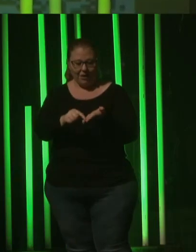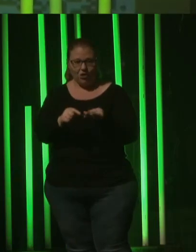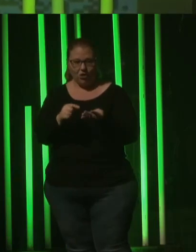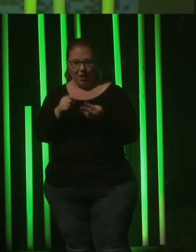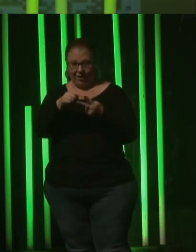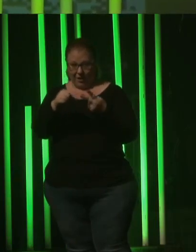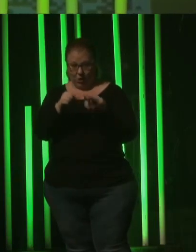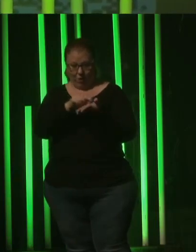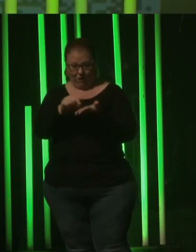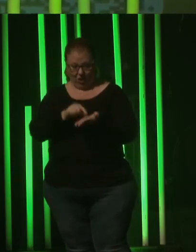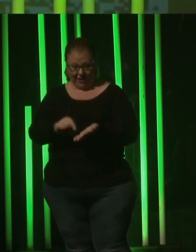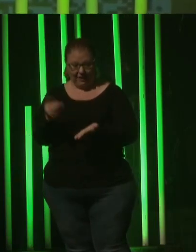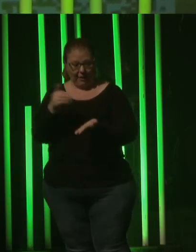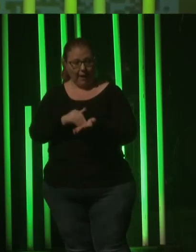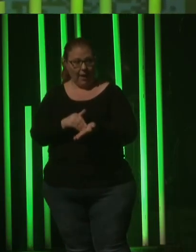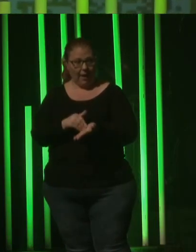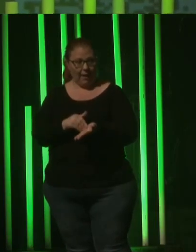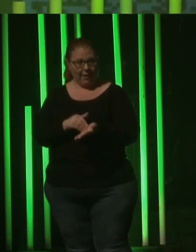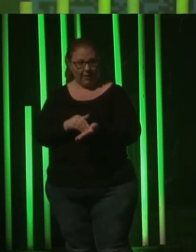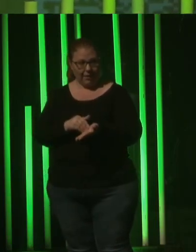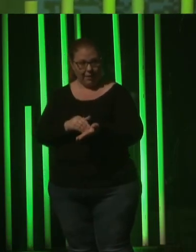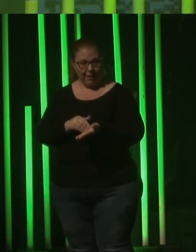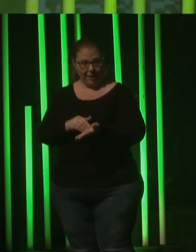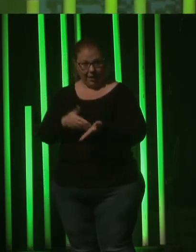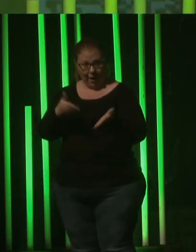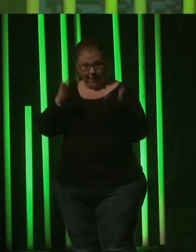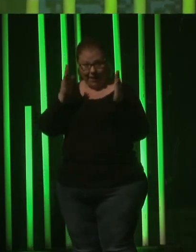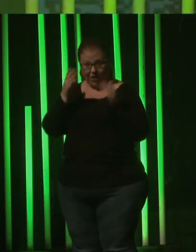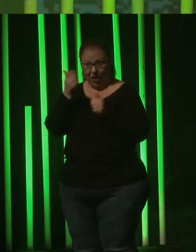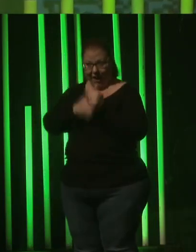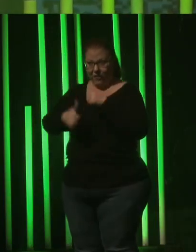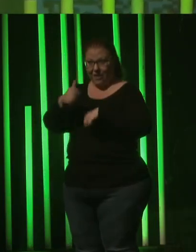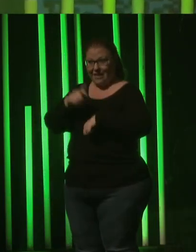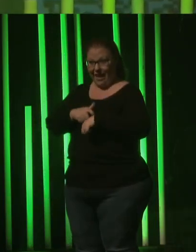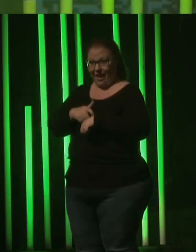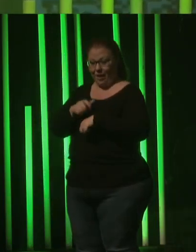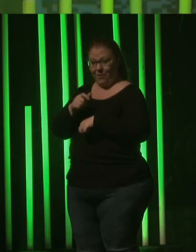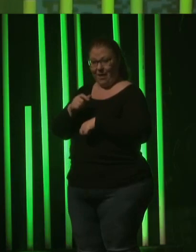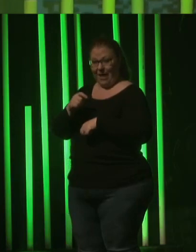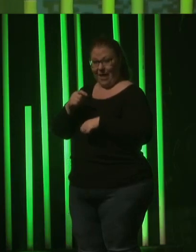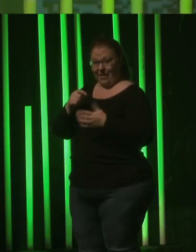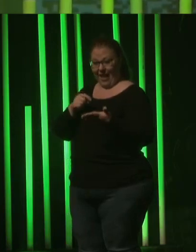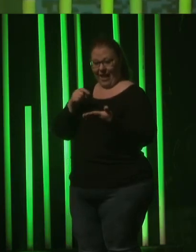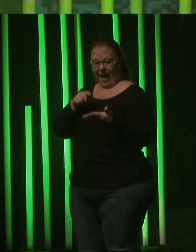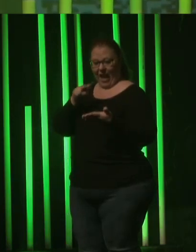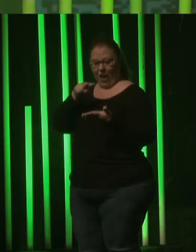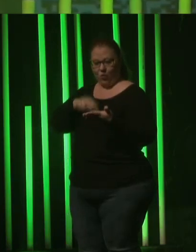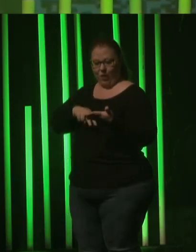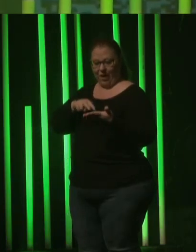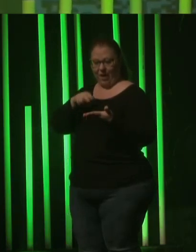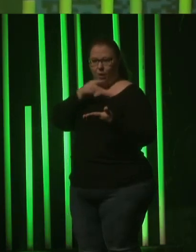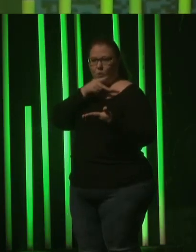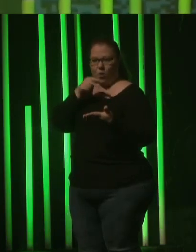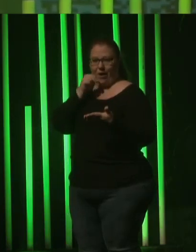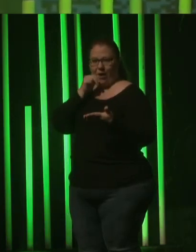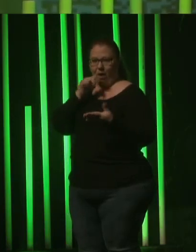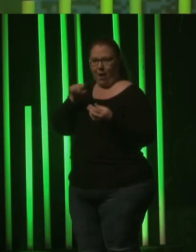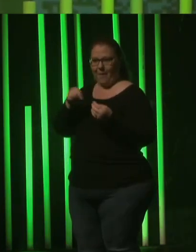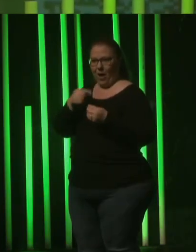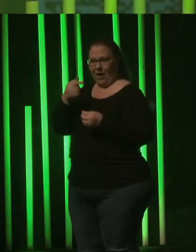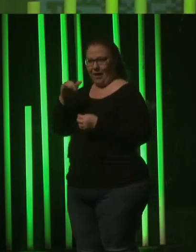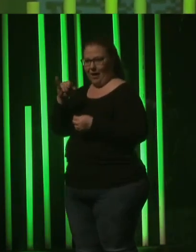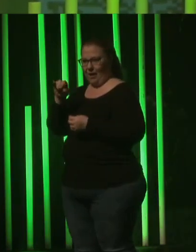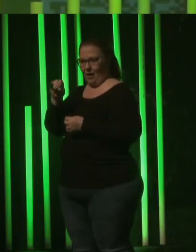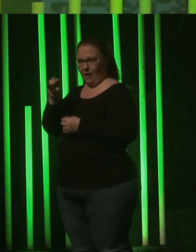verses again. And now, listen, every time I come across a pronoun that refers to Gideon or Israel, I want